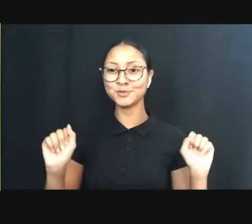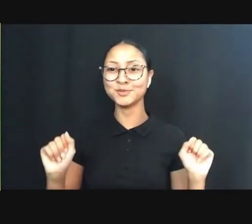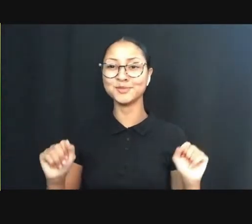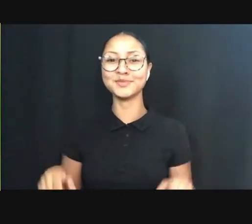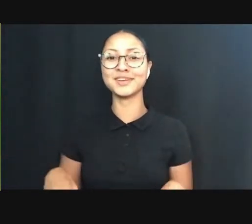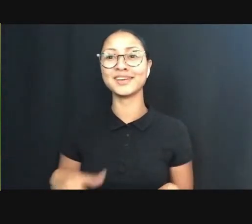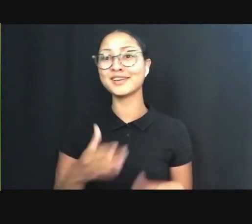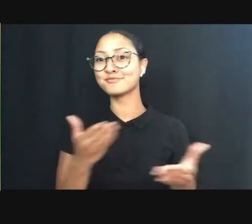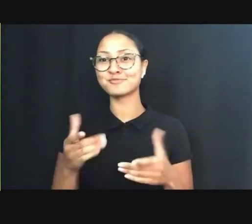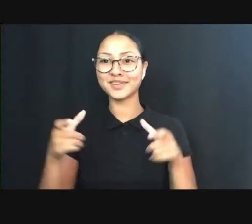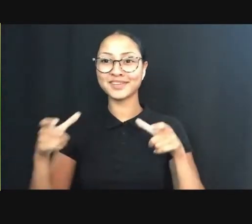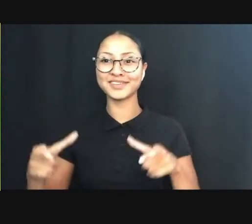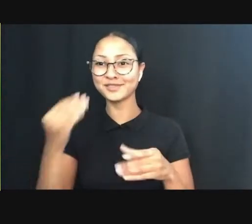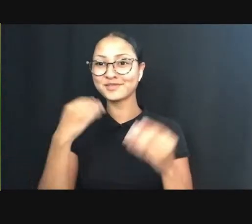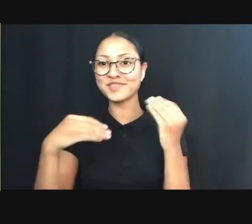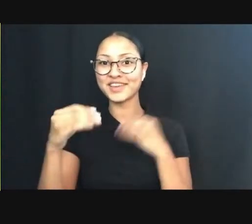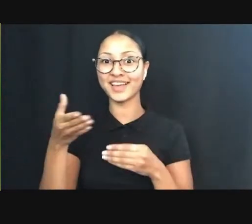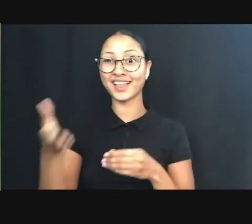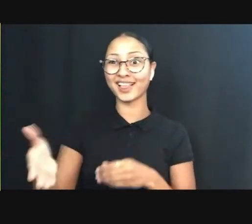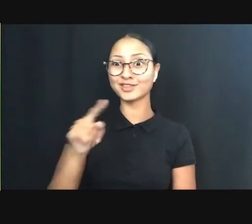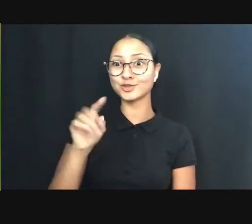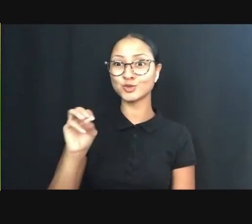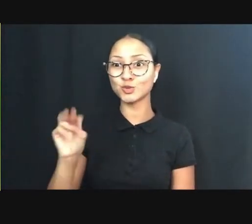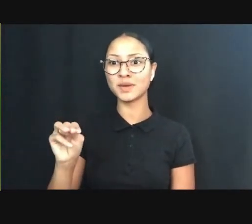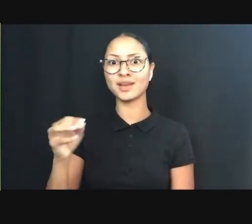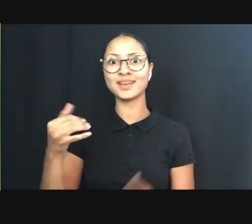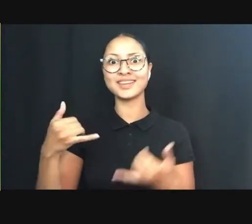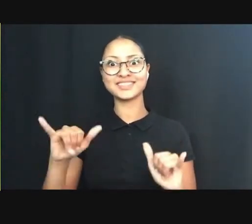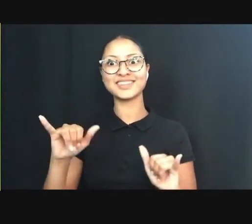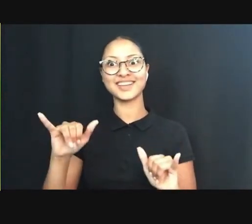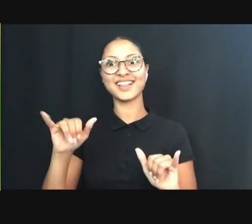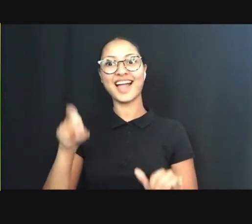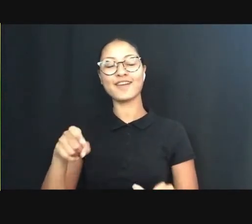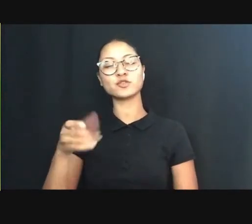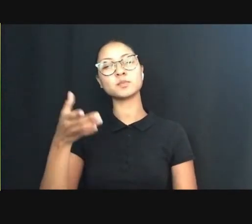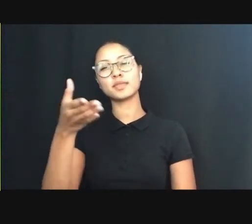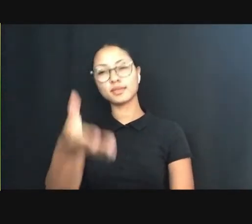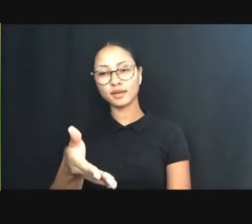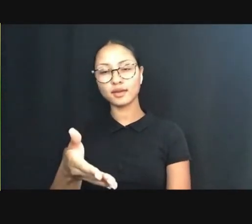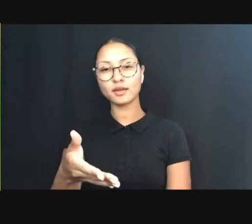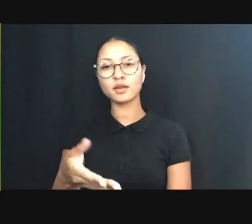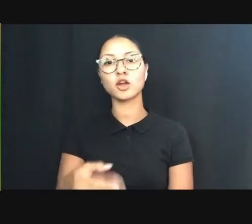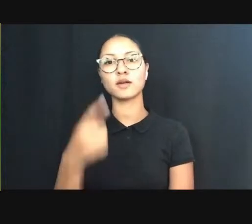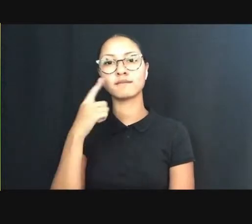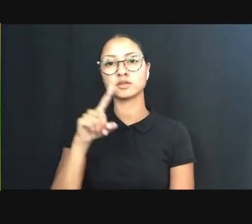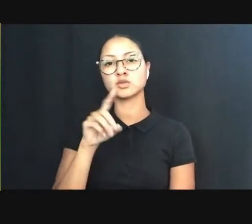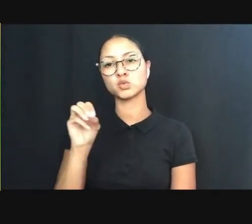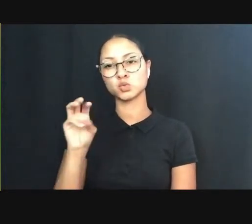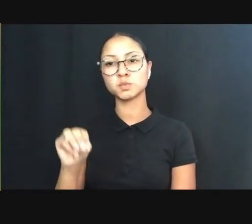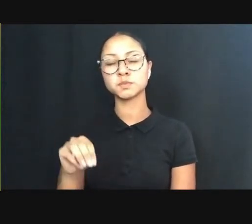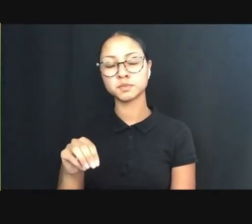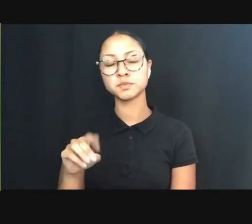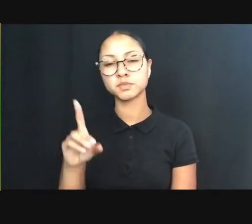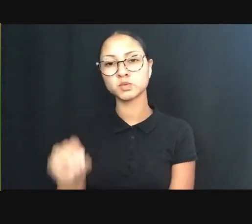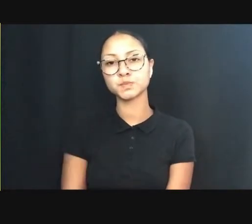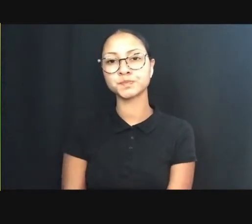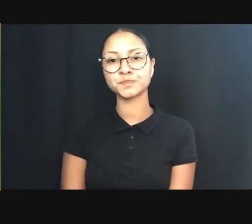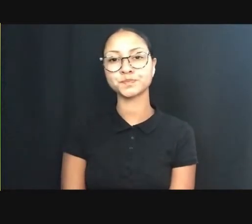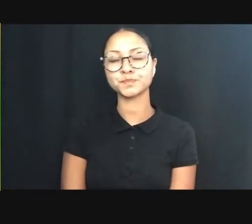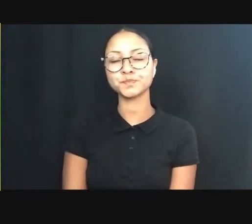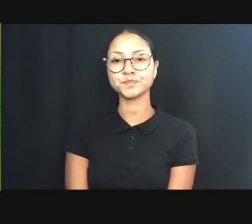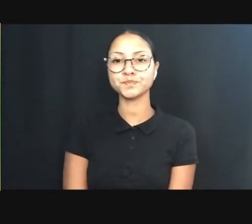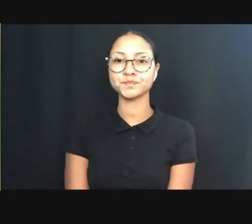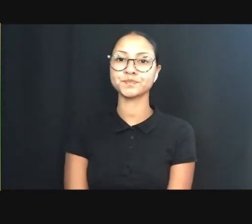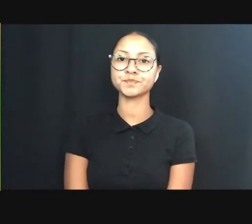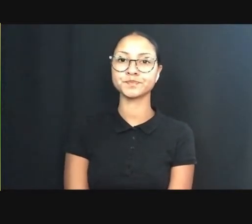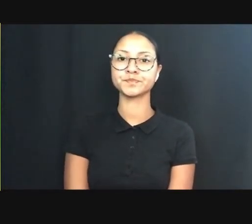You still have to like sit and do a thing and perform a thing. So I've been trying to, let me not say I've been